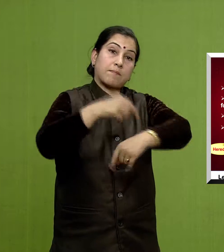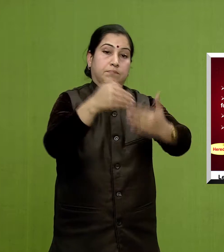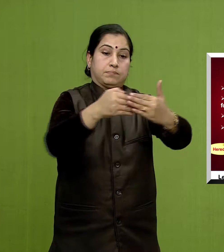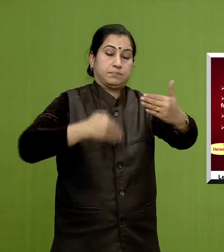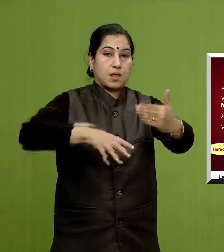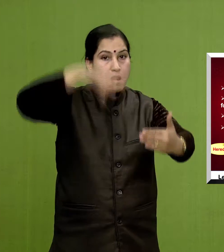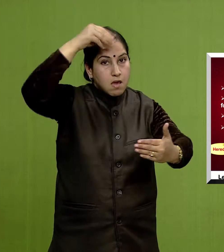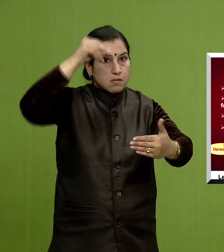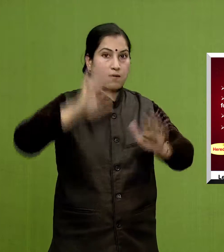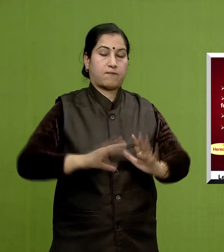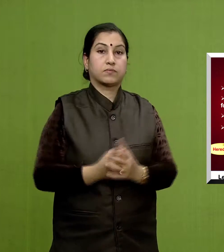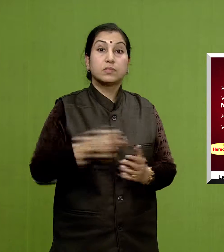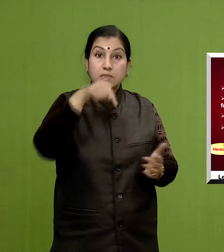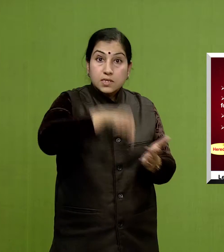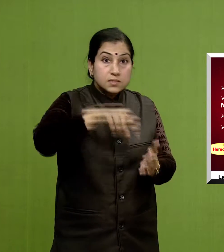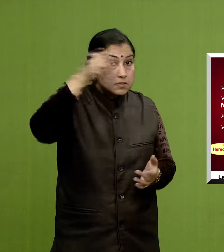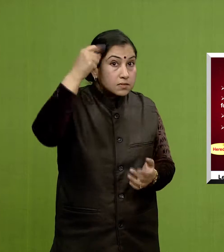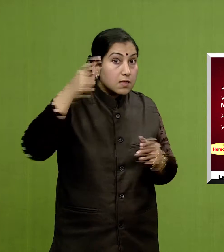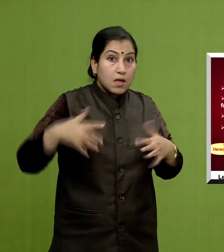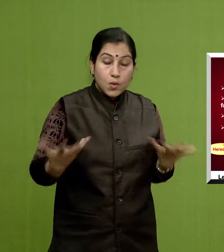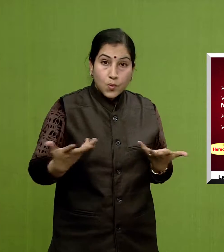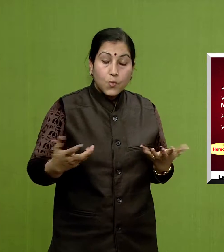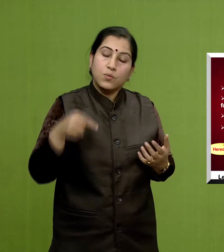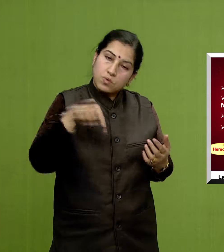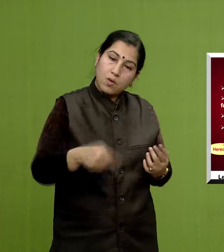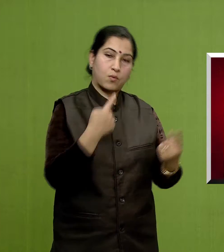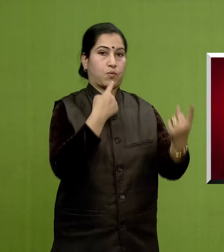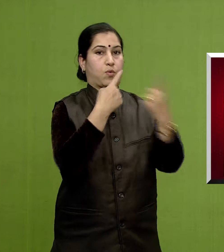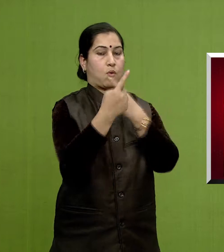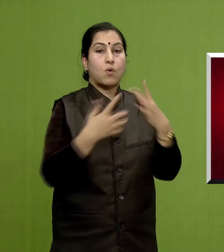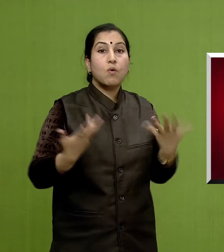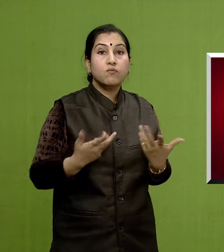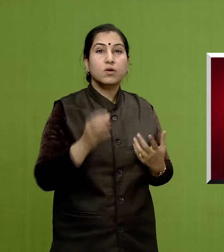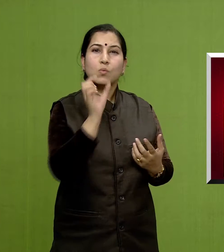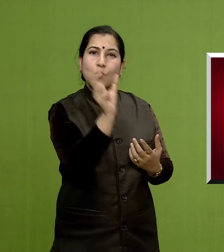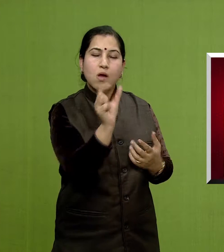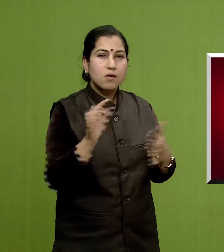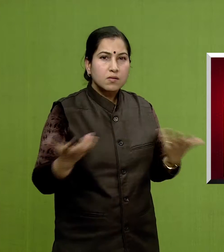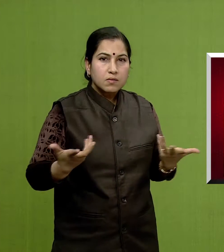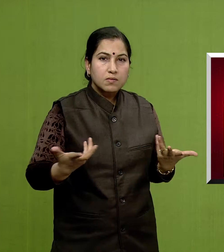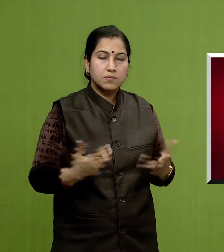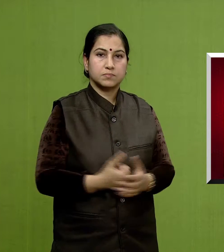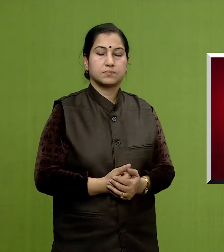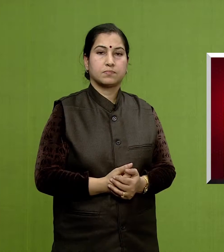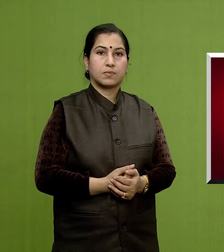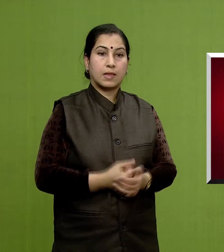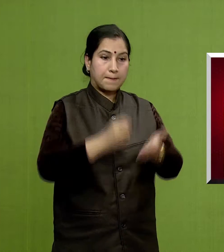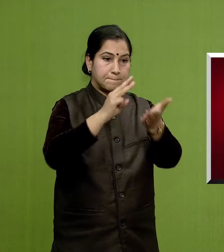To understand this, let's understand the concept of maturation